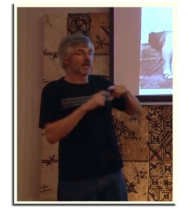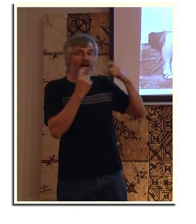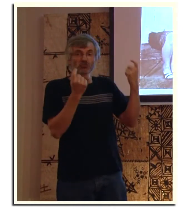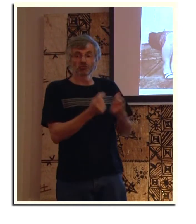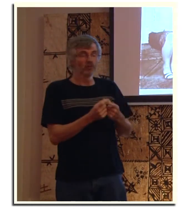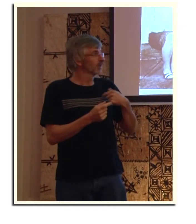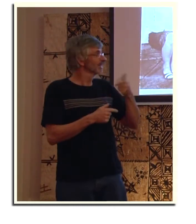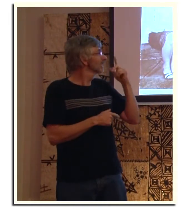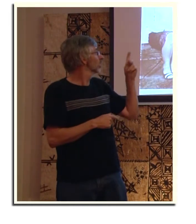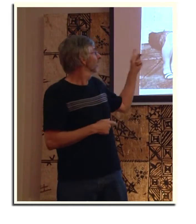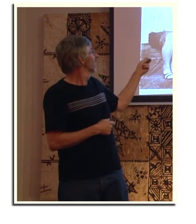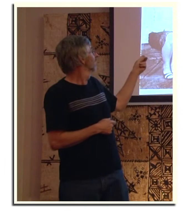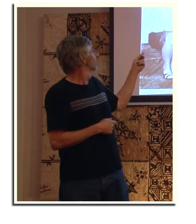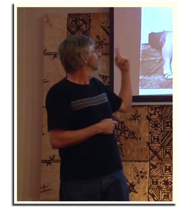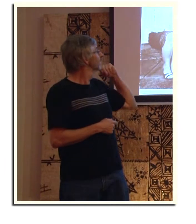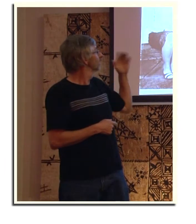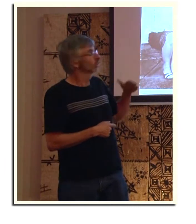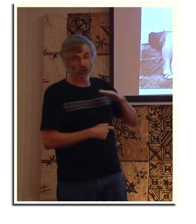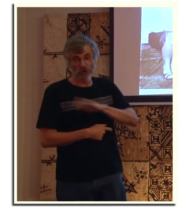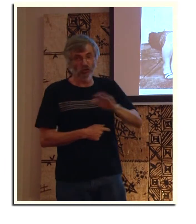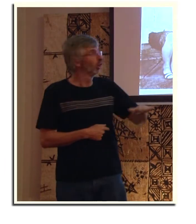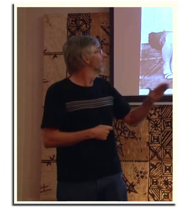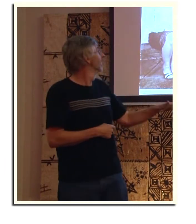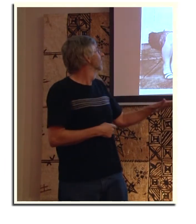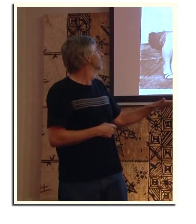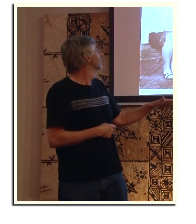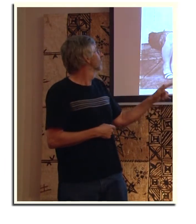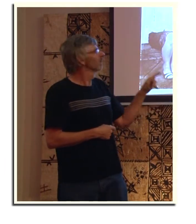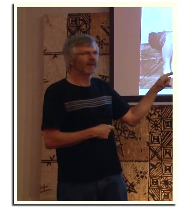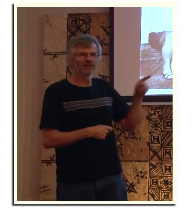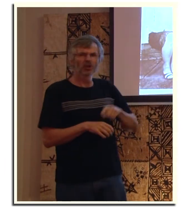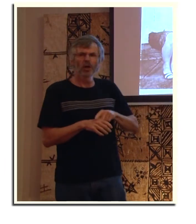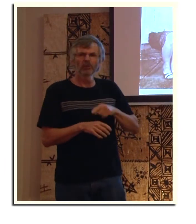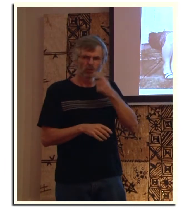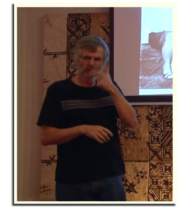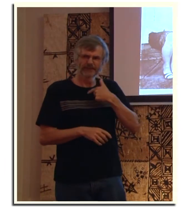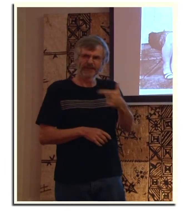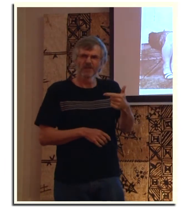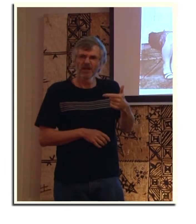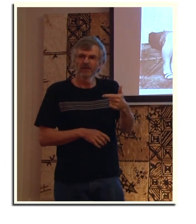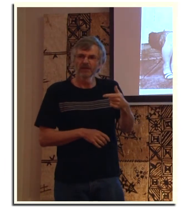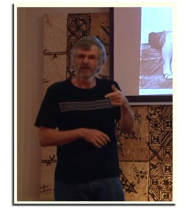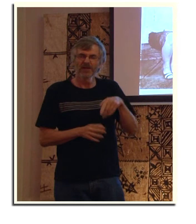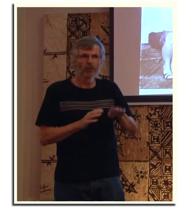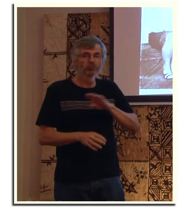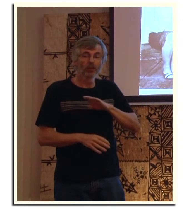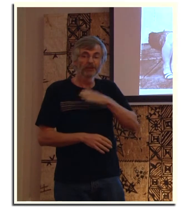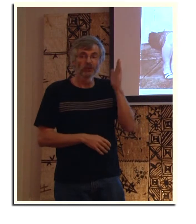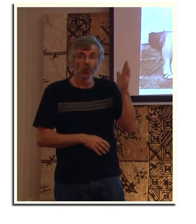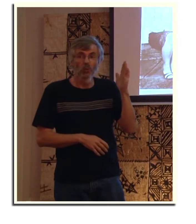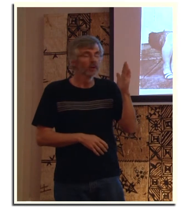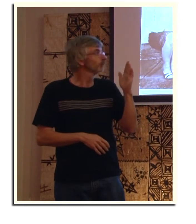We were not allowed to sign at school at that time, so I know things are much better now. Here's